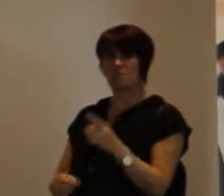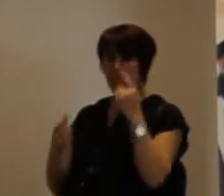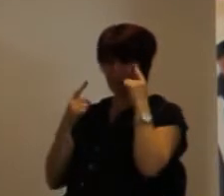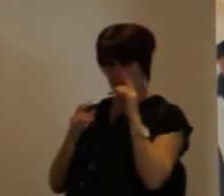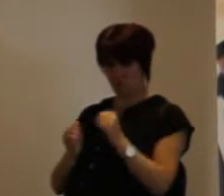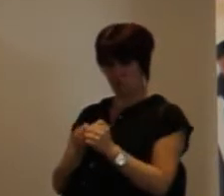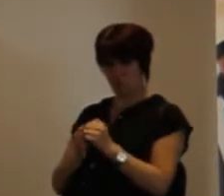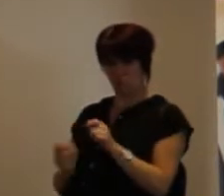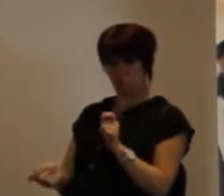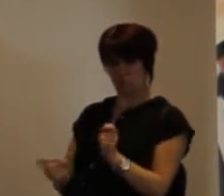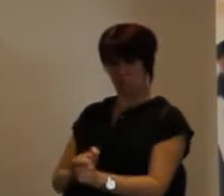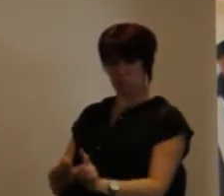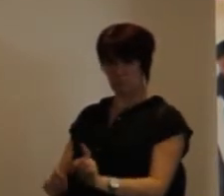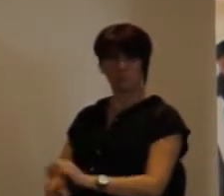do?